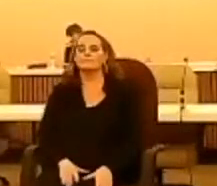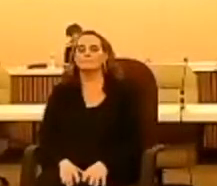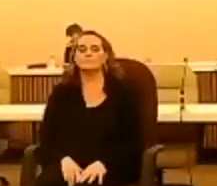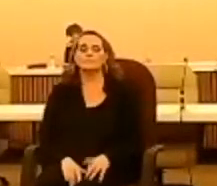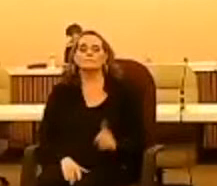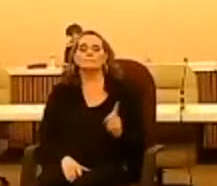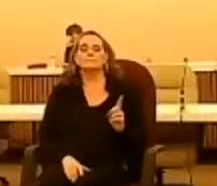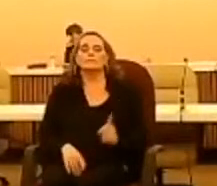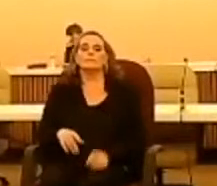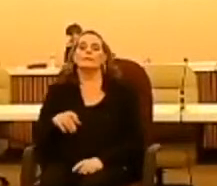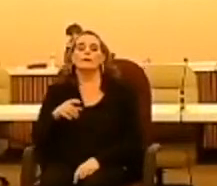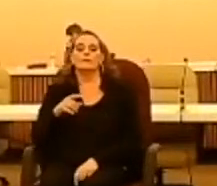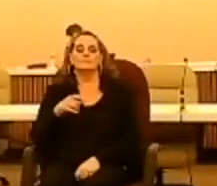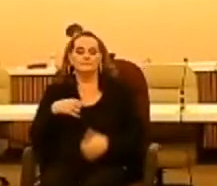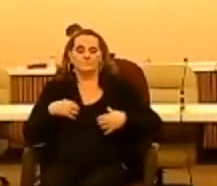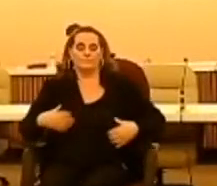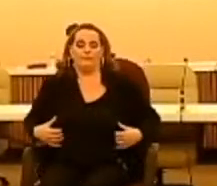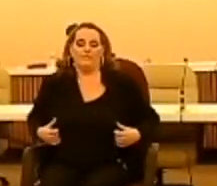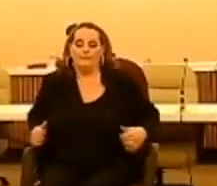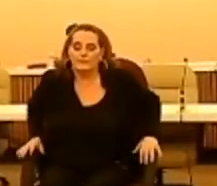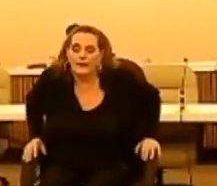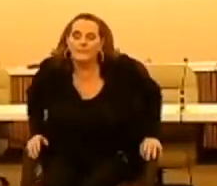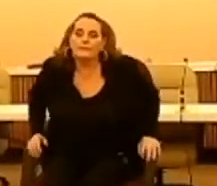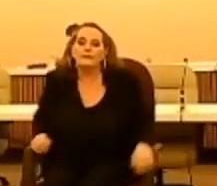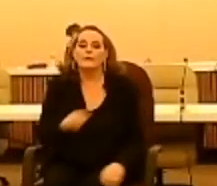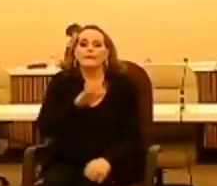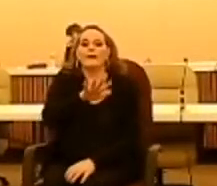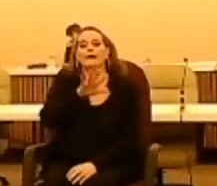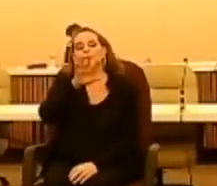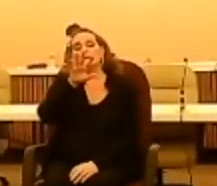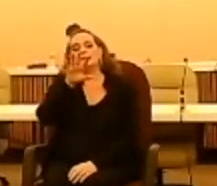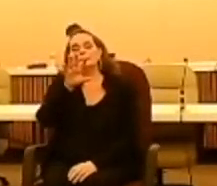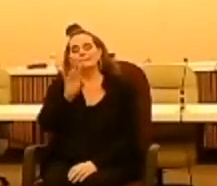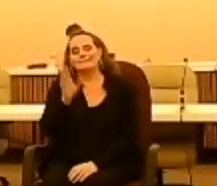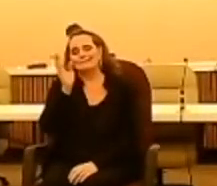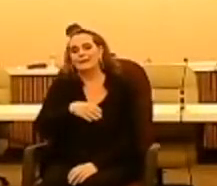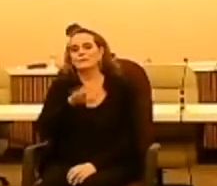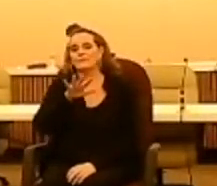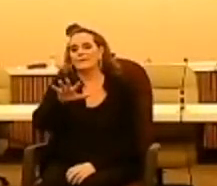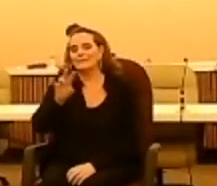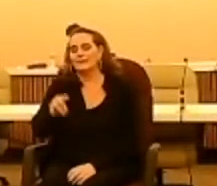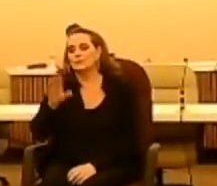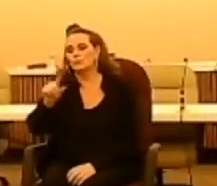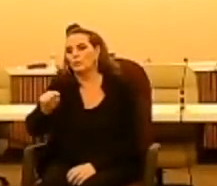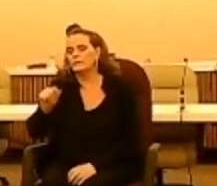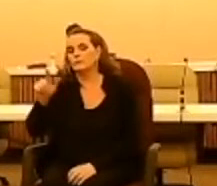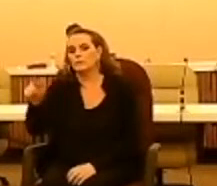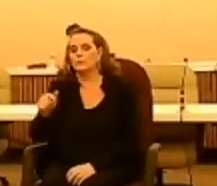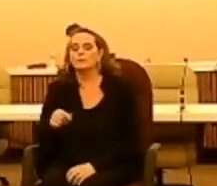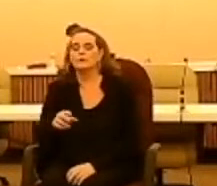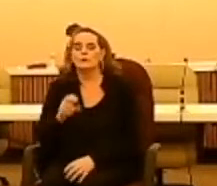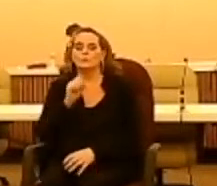Mr. Supervisor and fellow board members, I have 5-57, 2021 to designate the